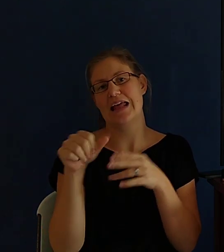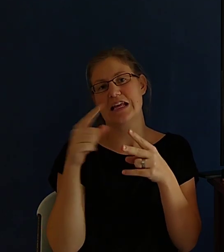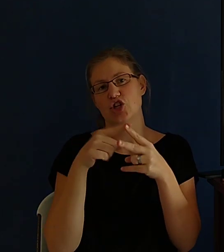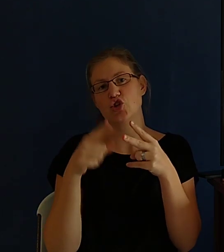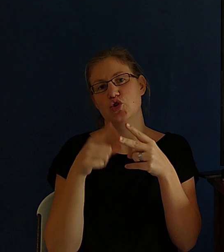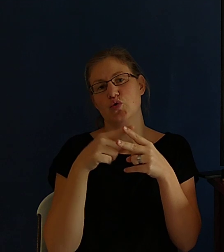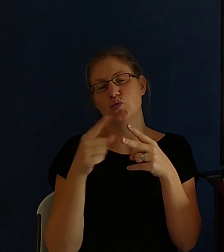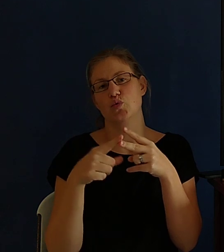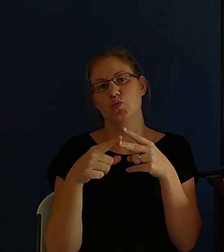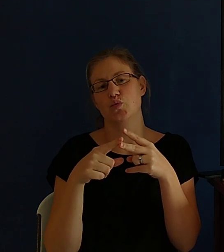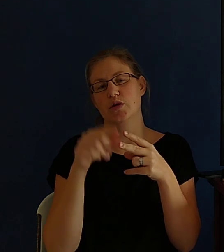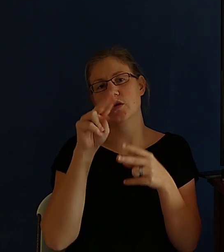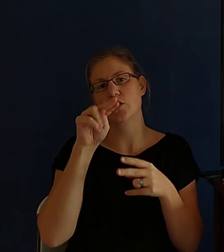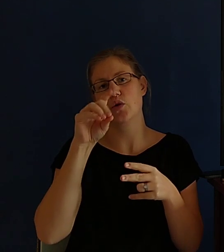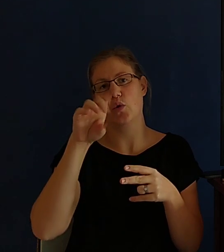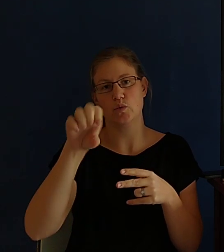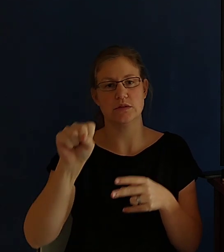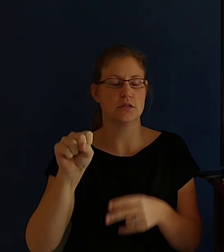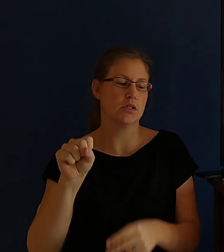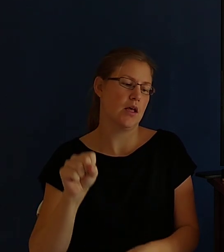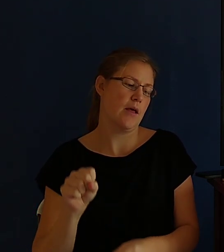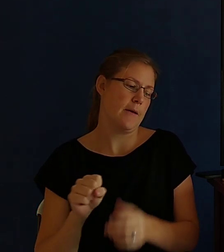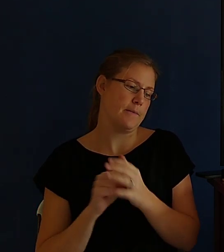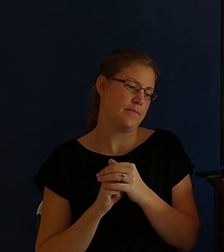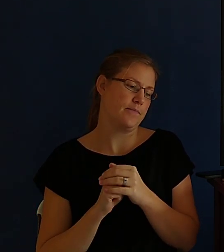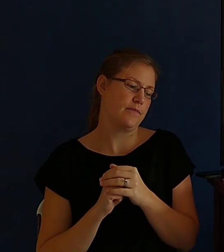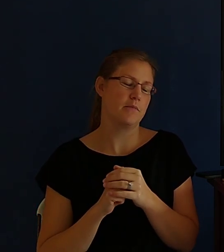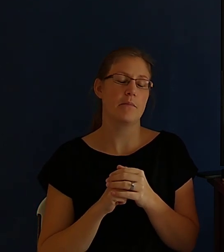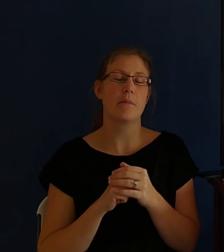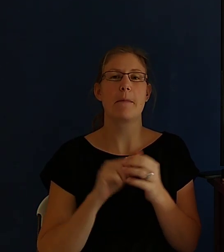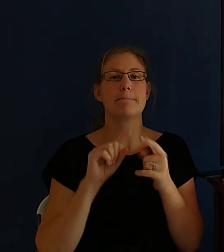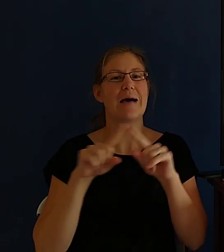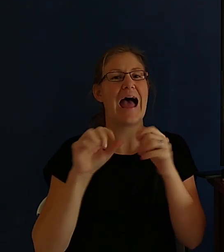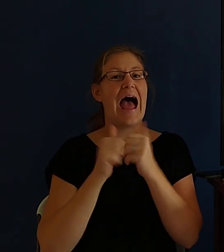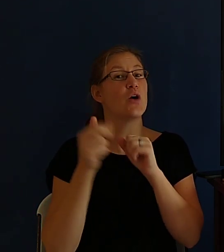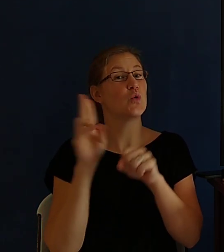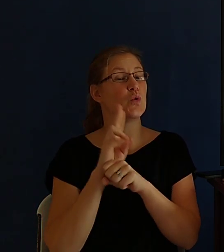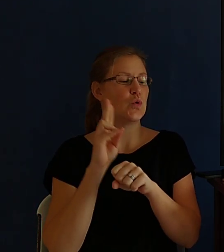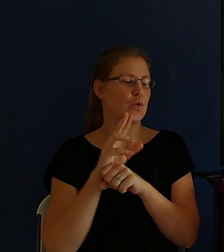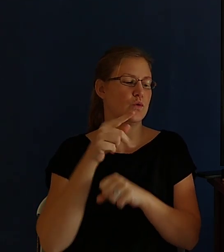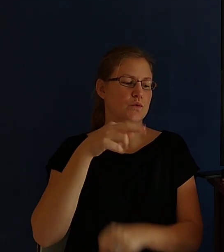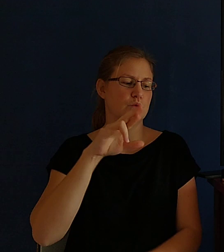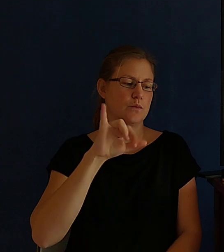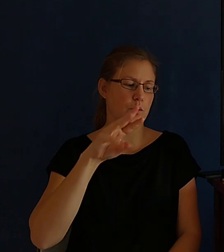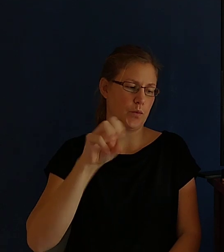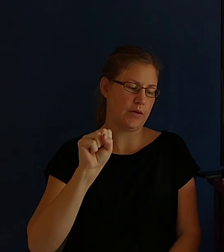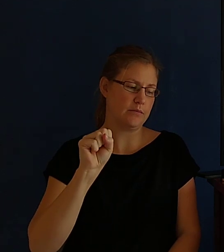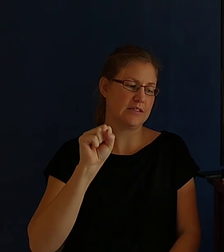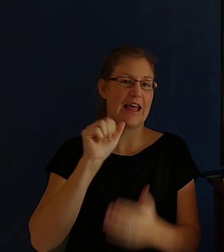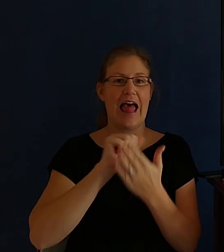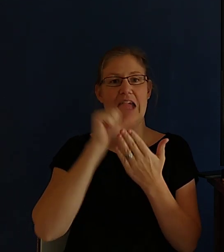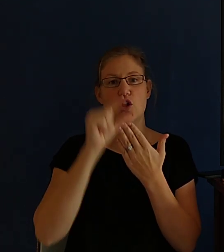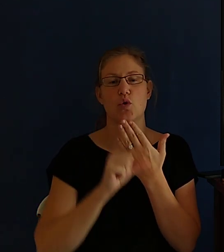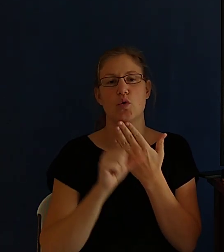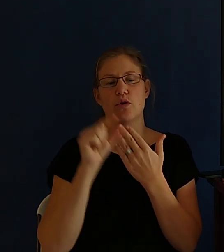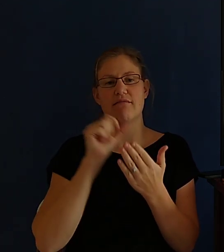chosen nodes. But the question now, how to use Prim's algorithm to construct or to find the